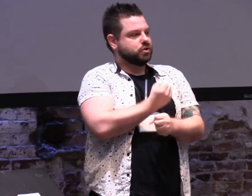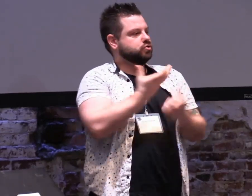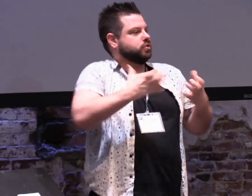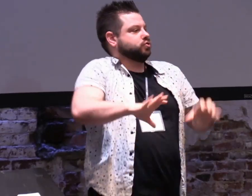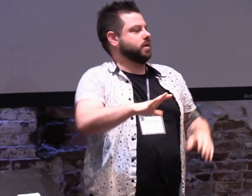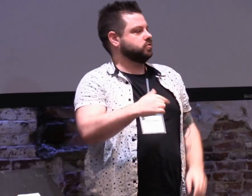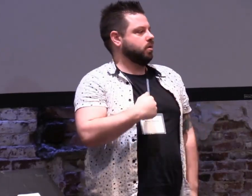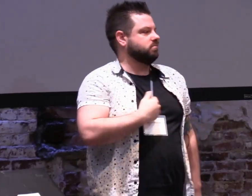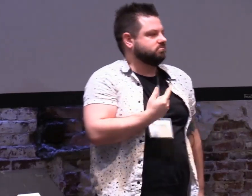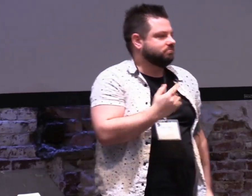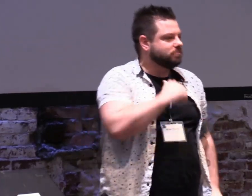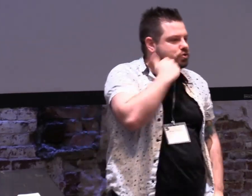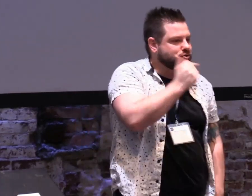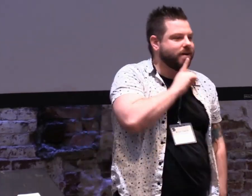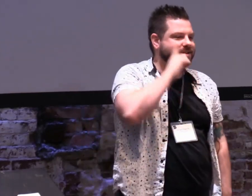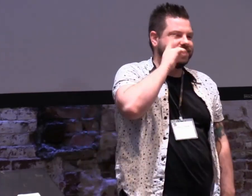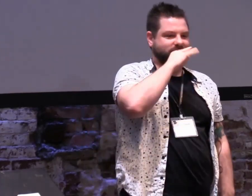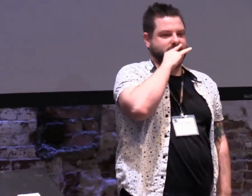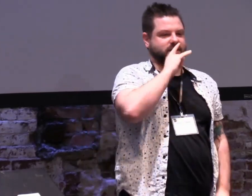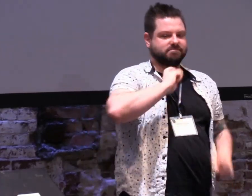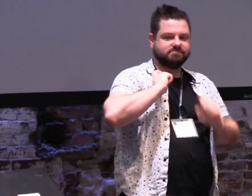me. And he gave me the opportunity.